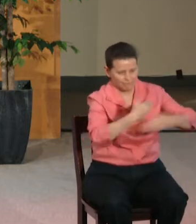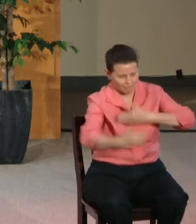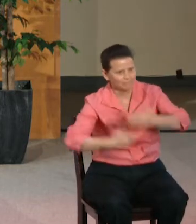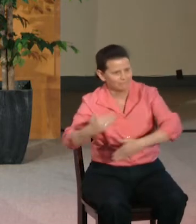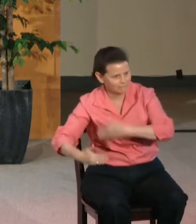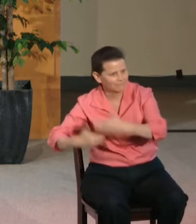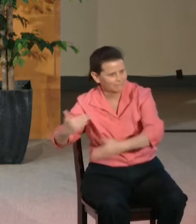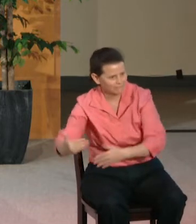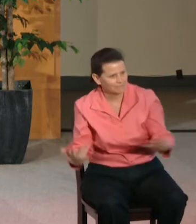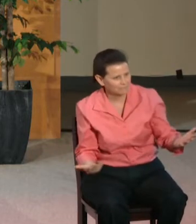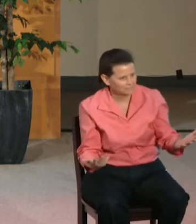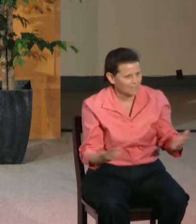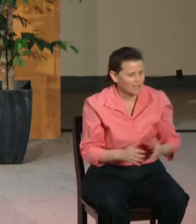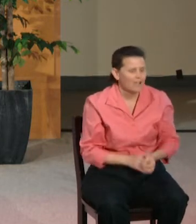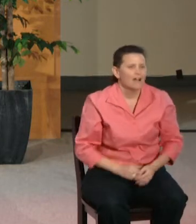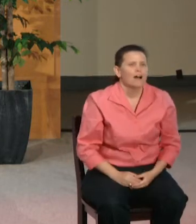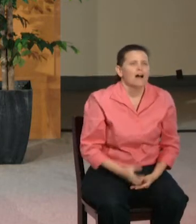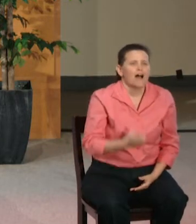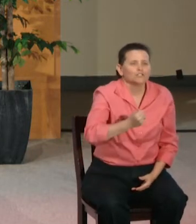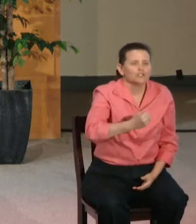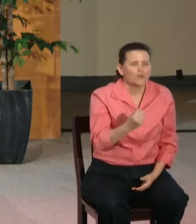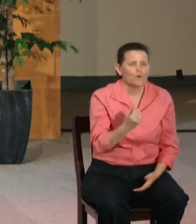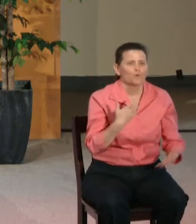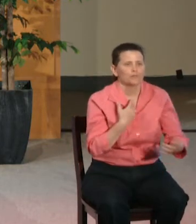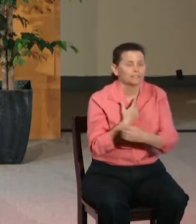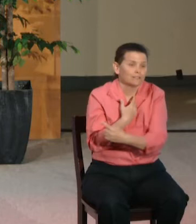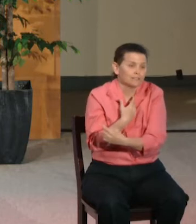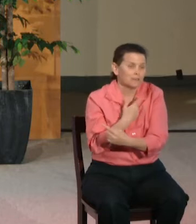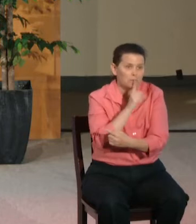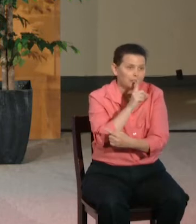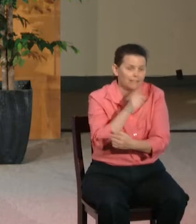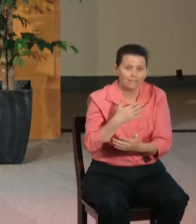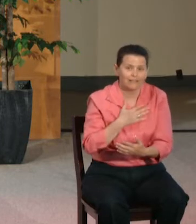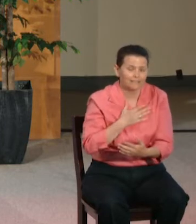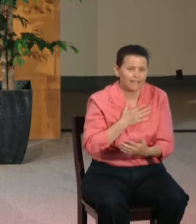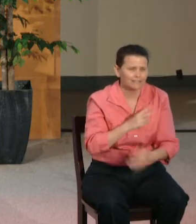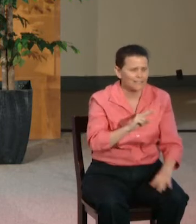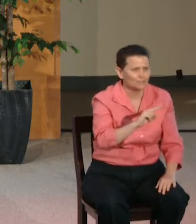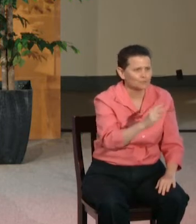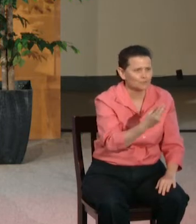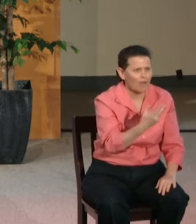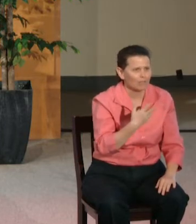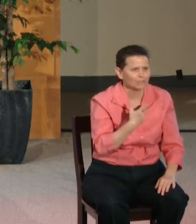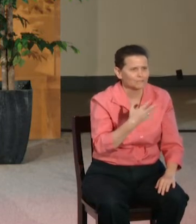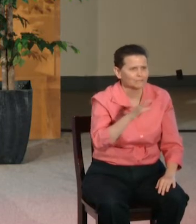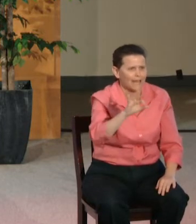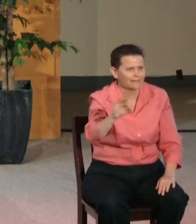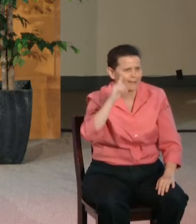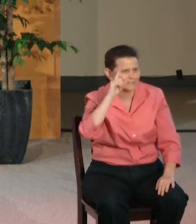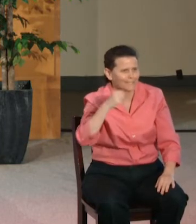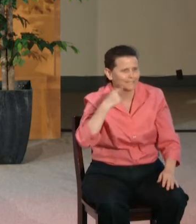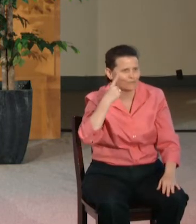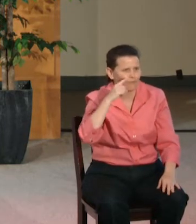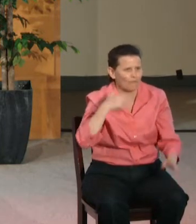that experience to improve our own experience? And I promise you, there, like, my mind was just pinging this morning as I was